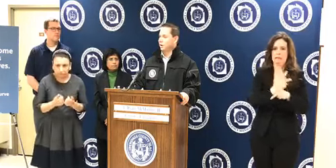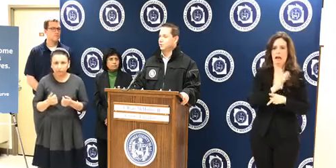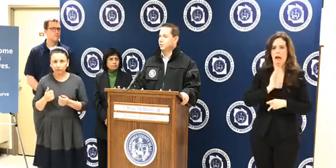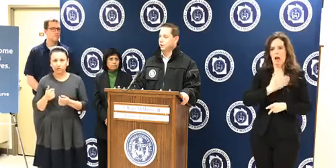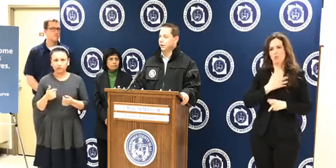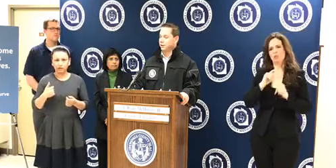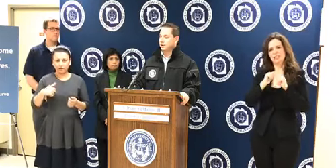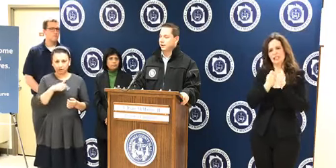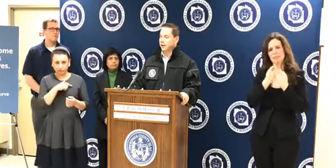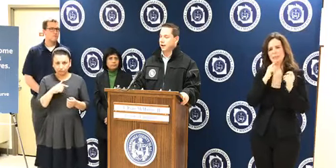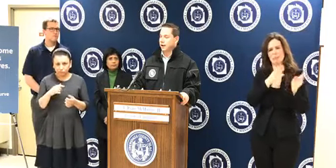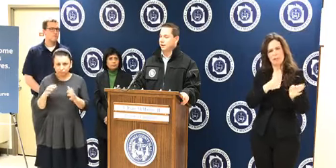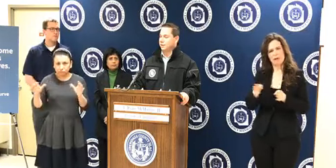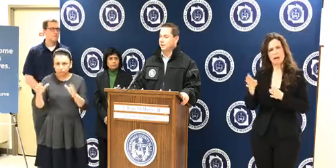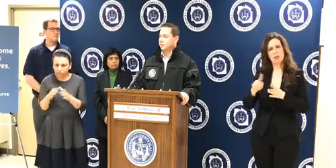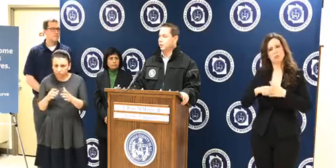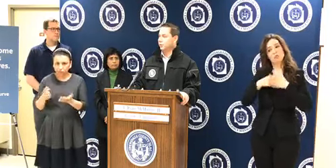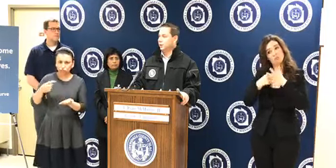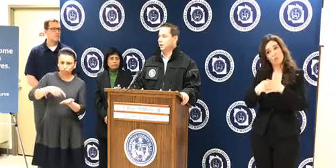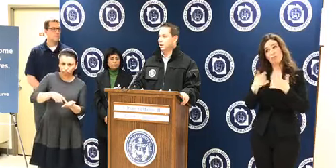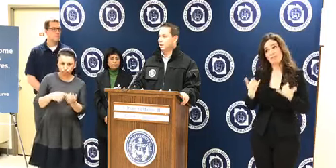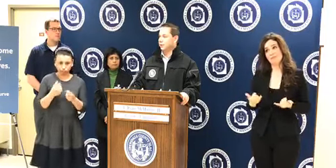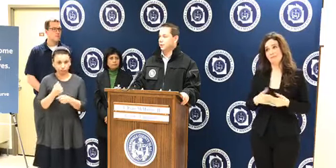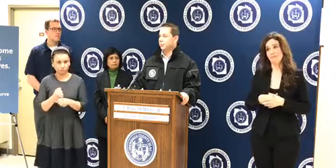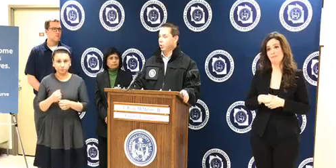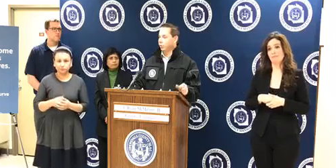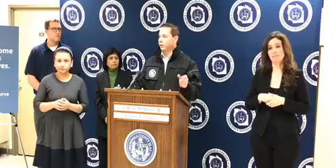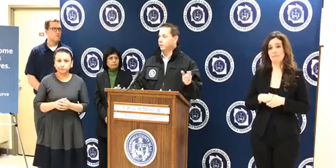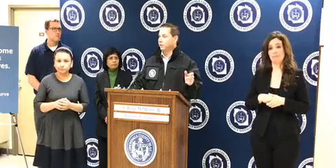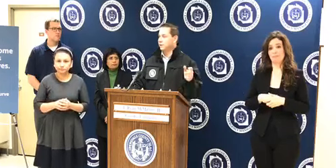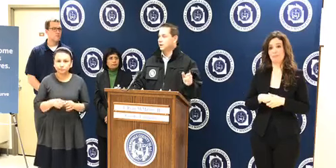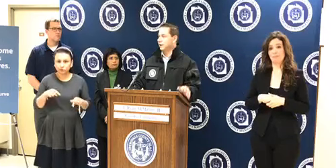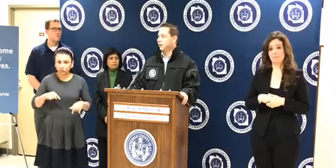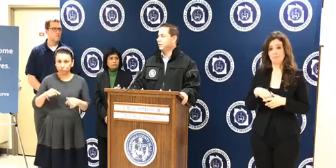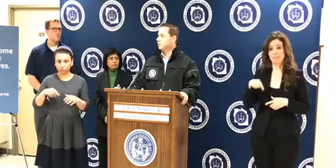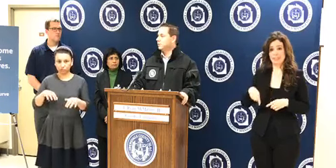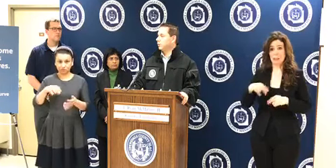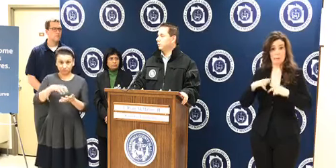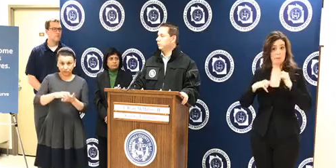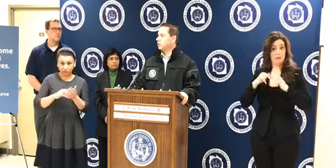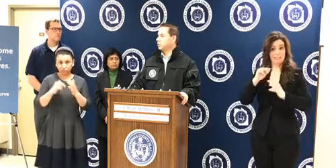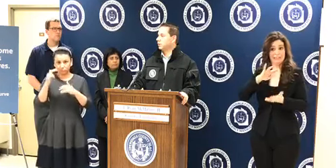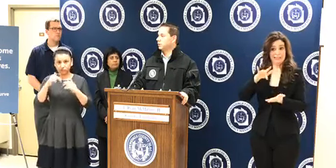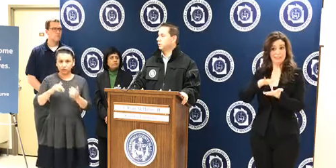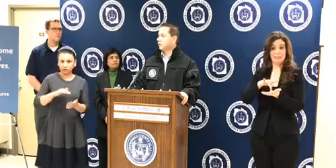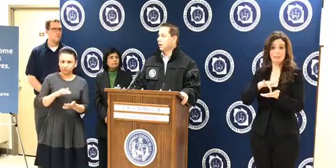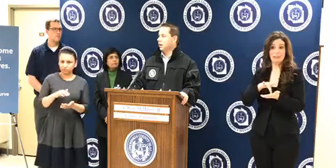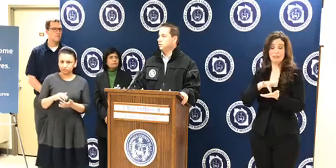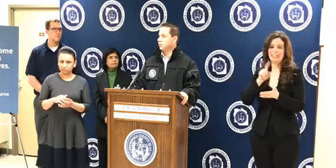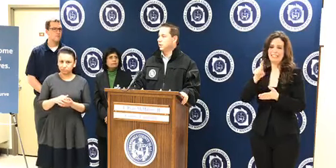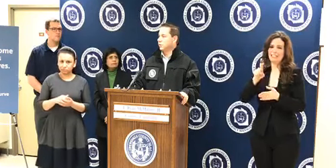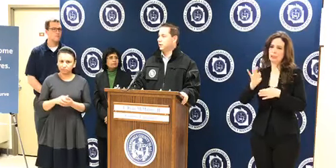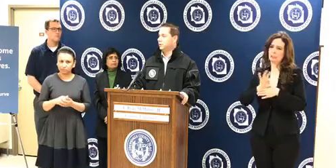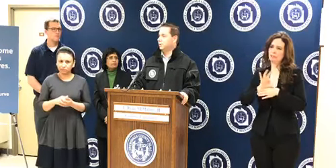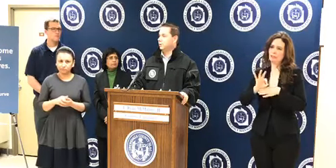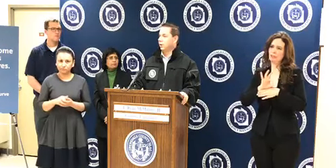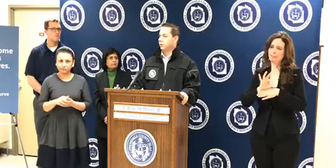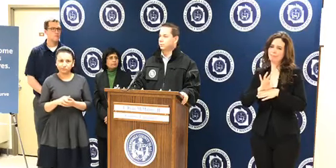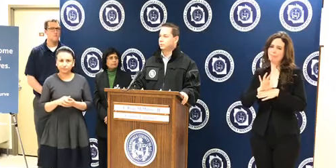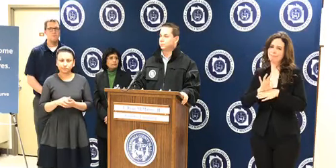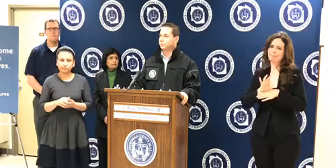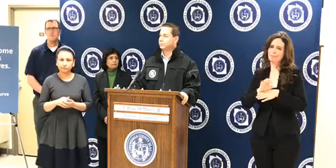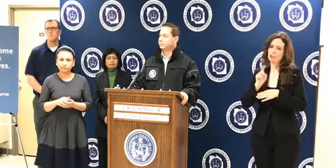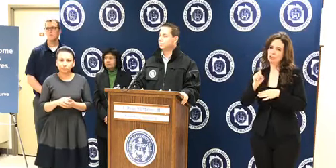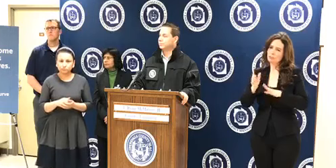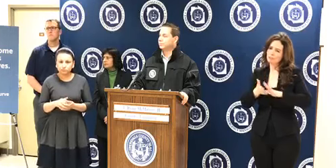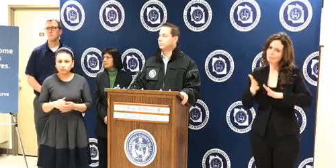Now we're executing it in this building appropriately. This center here needs to be functioning so that we can execute well.